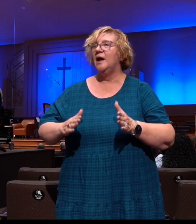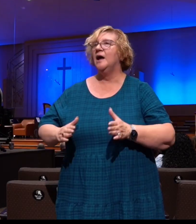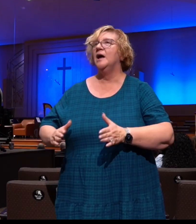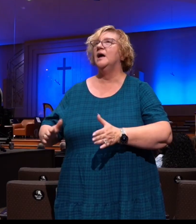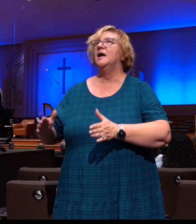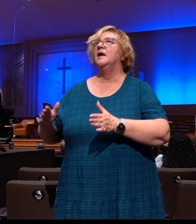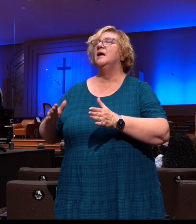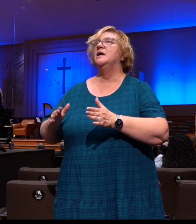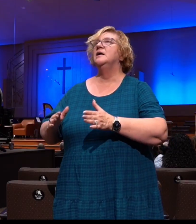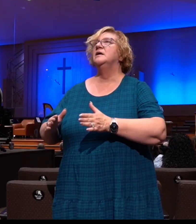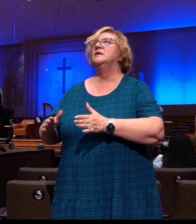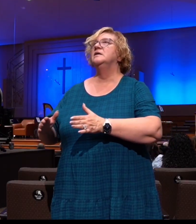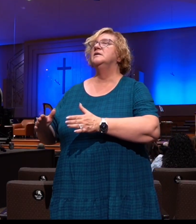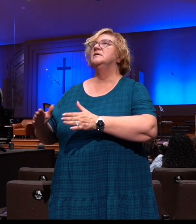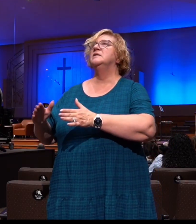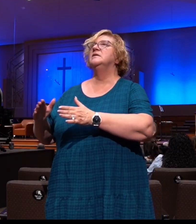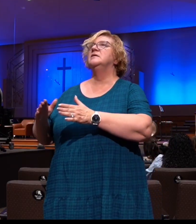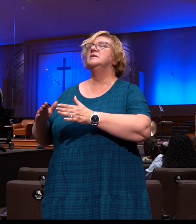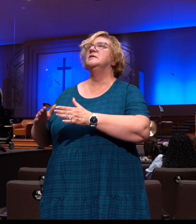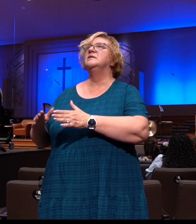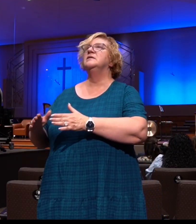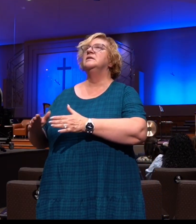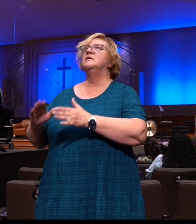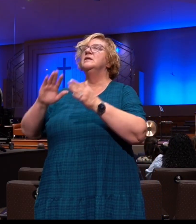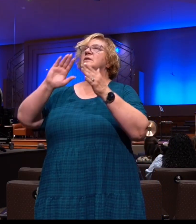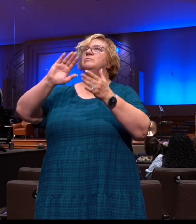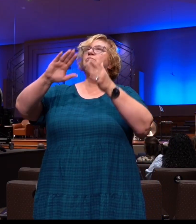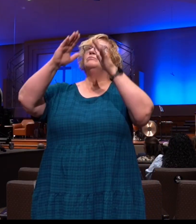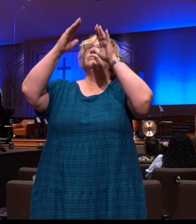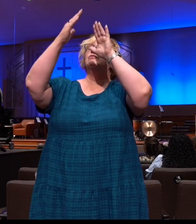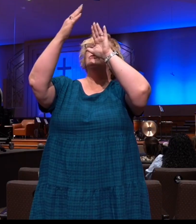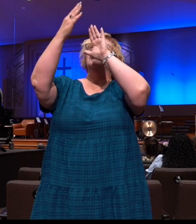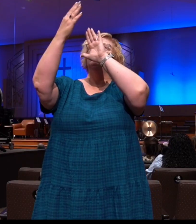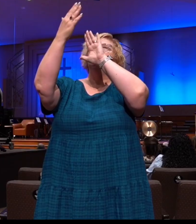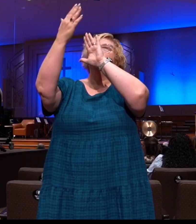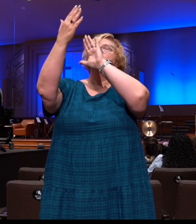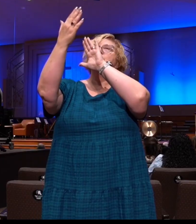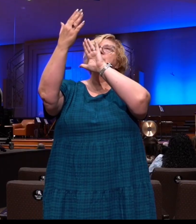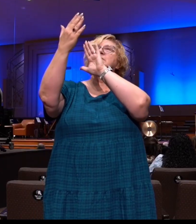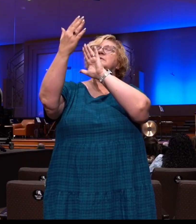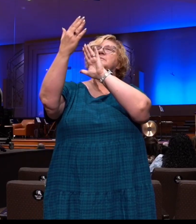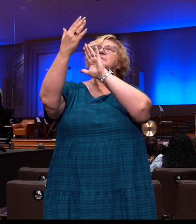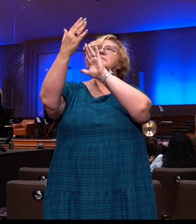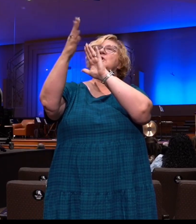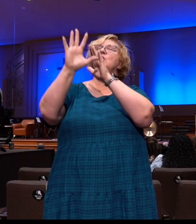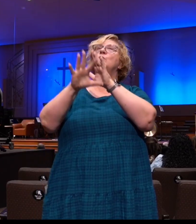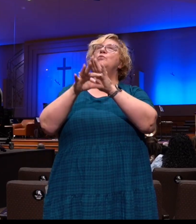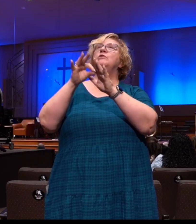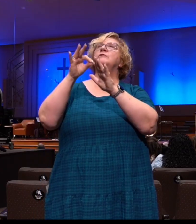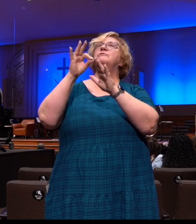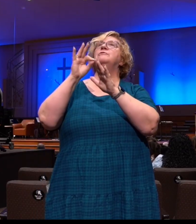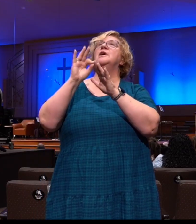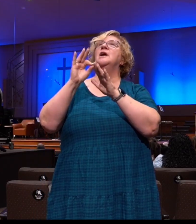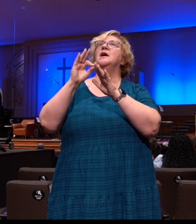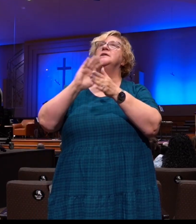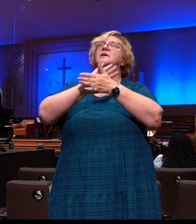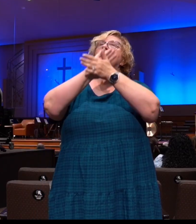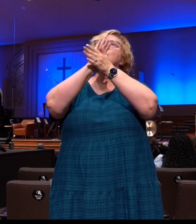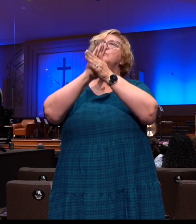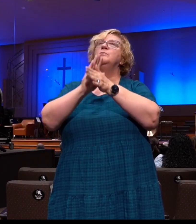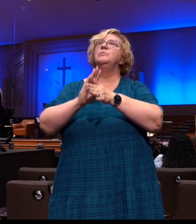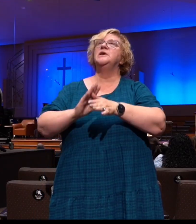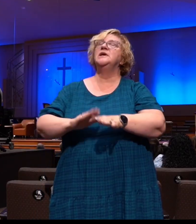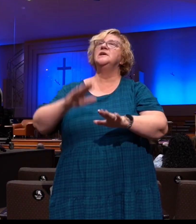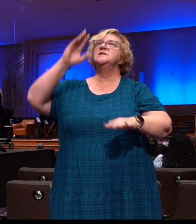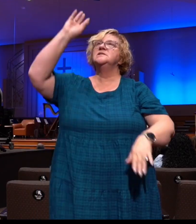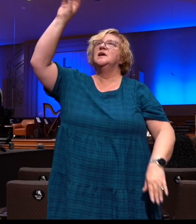of his presence, and find in him the peace that